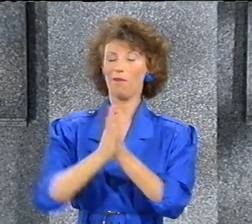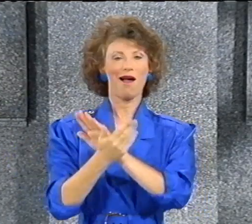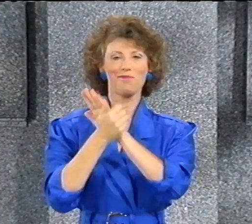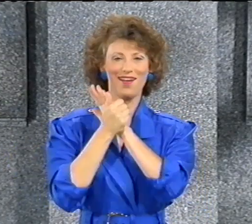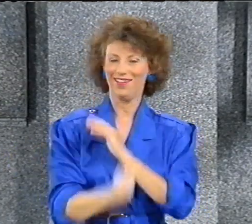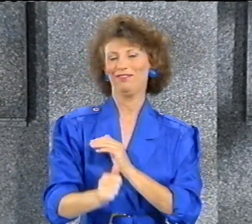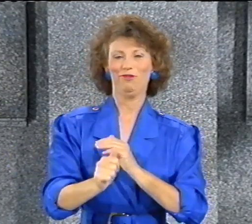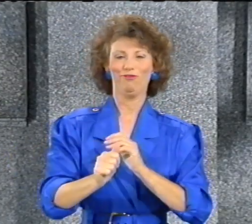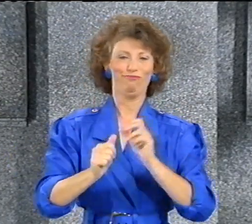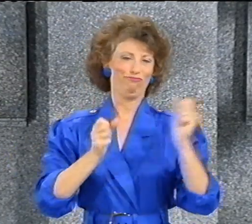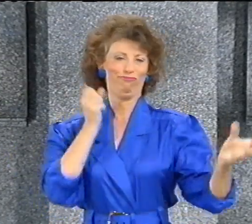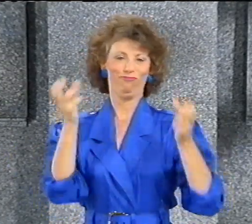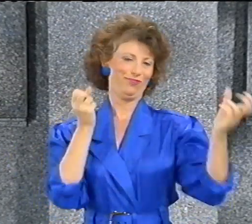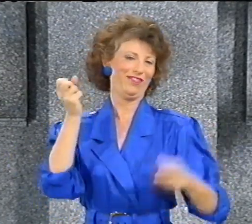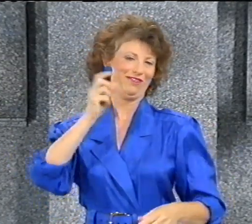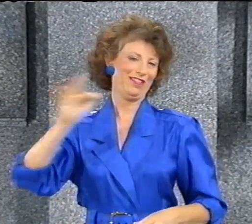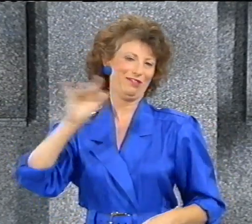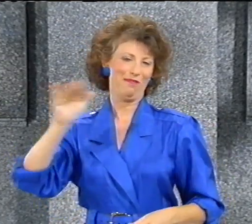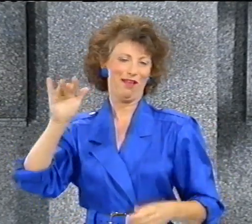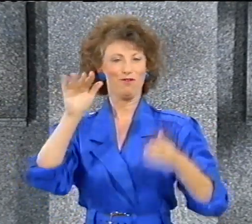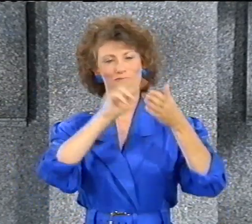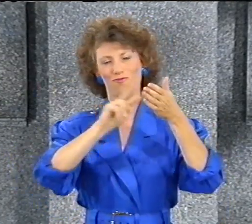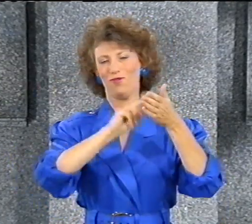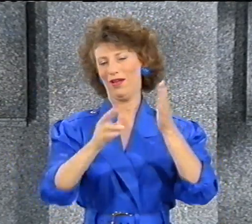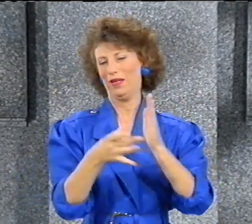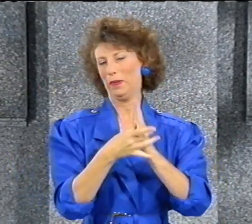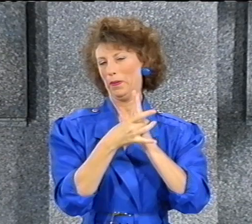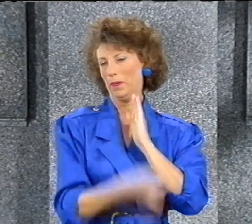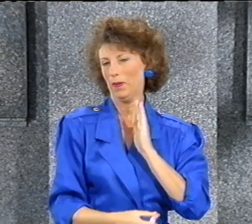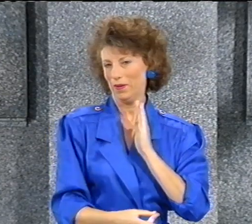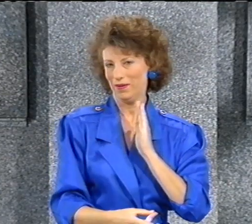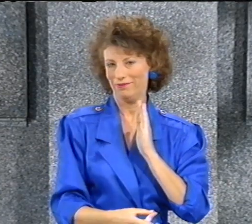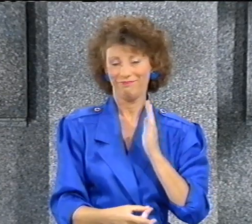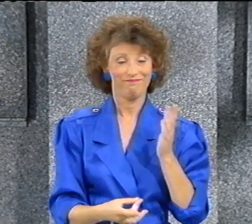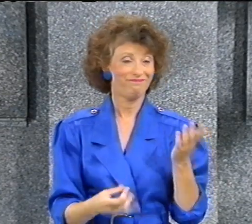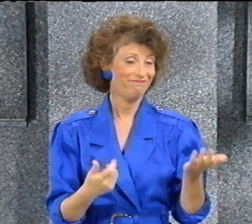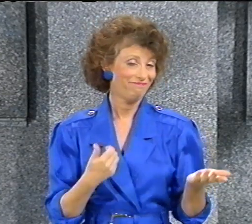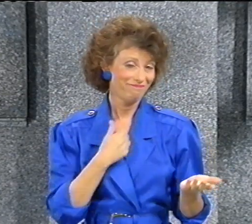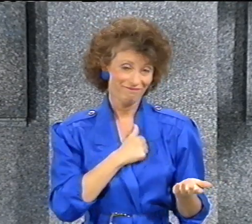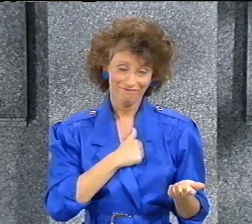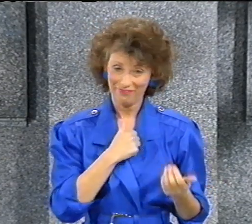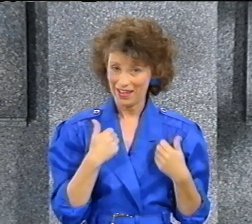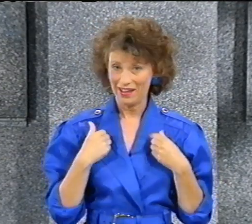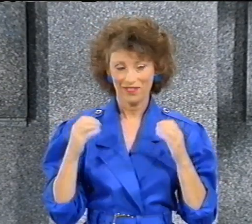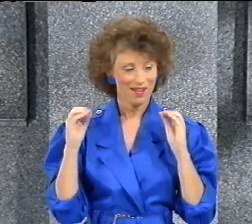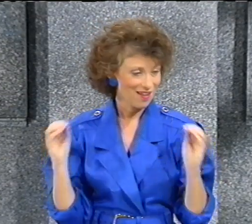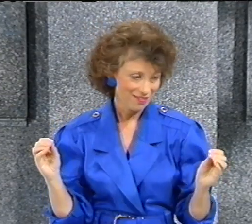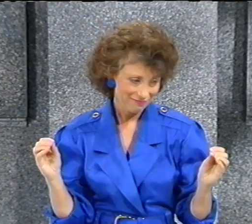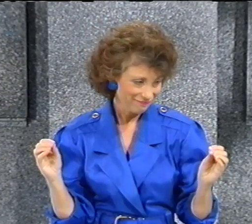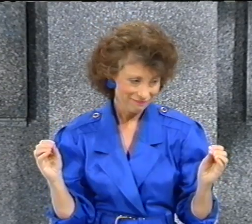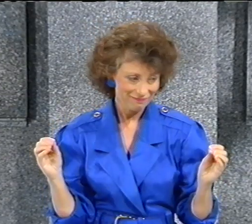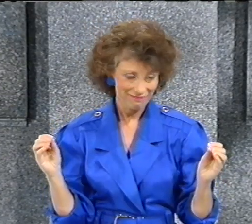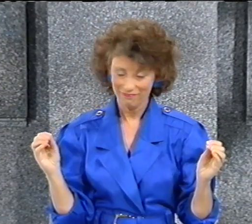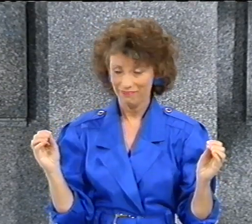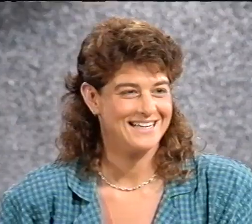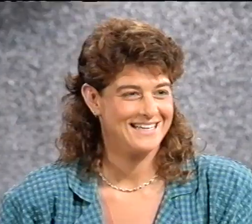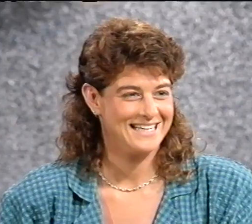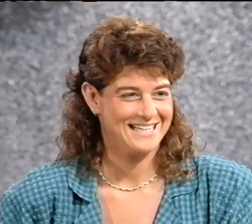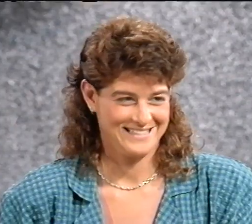you would immediately become an expert fingerspeller and instantly be able to read proficiently. I'm sorry, but such